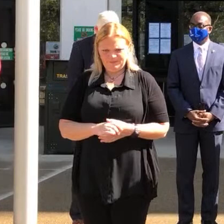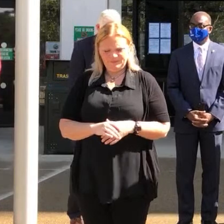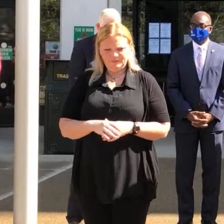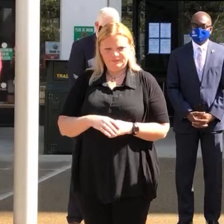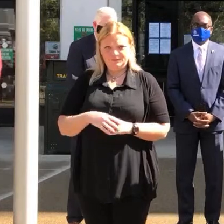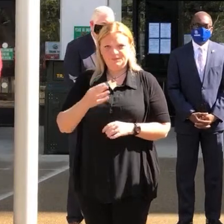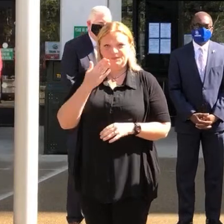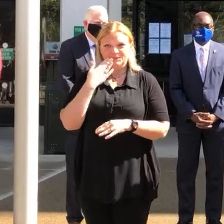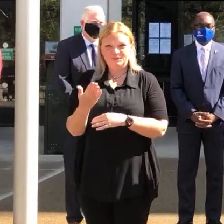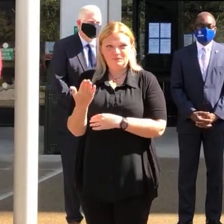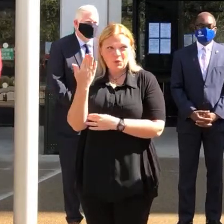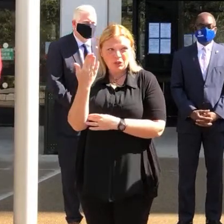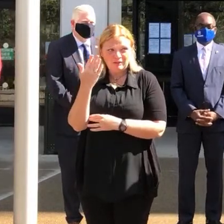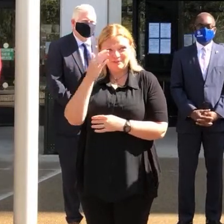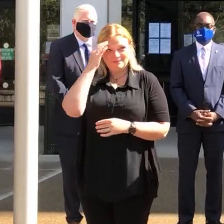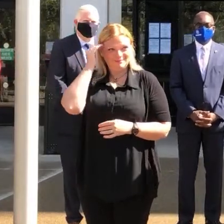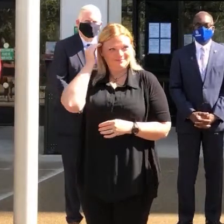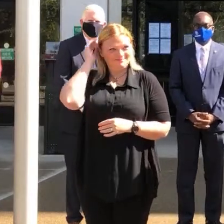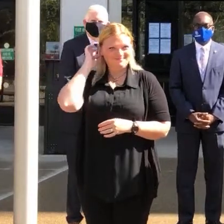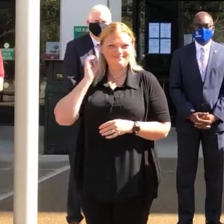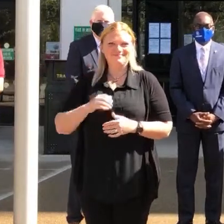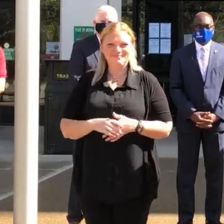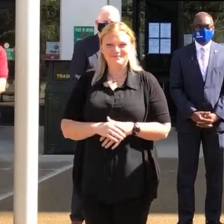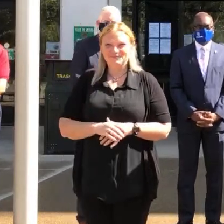Good morning, everyone. Is everyone all set?